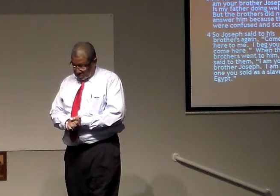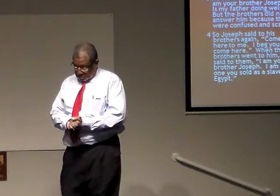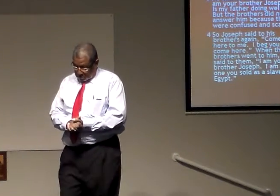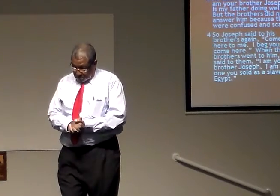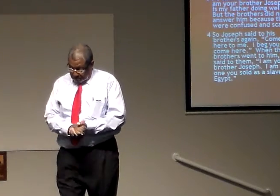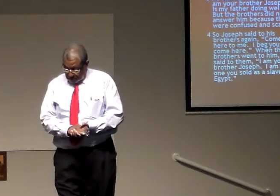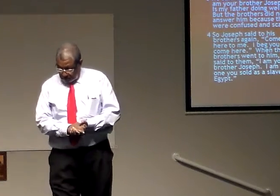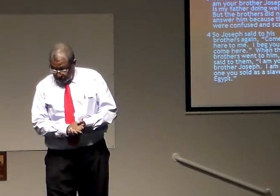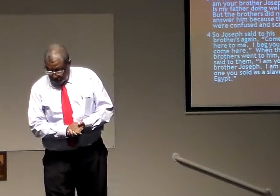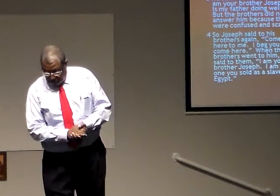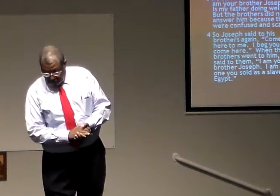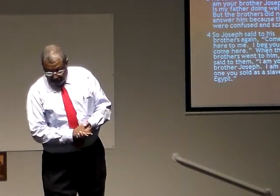Then